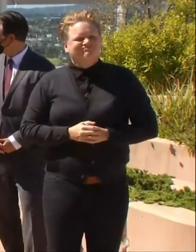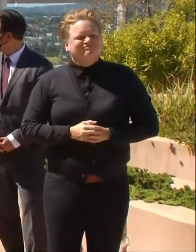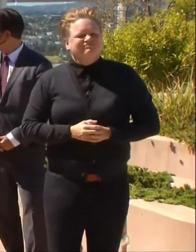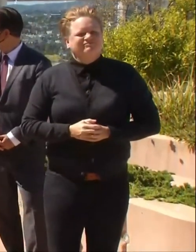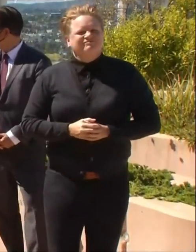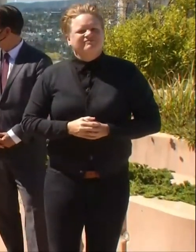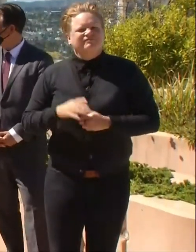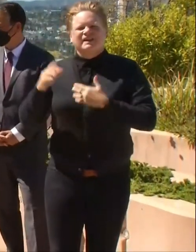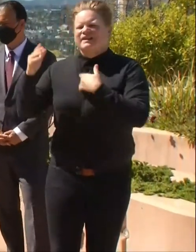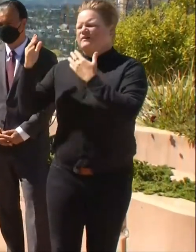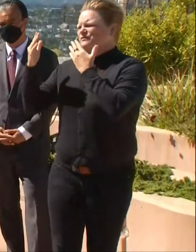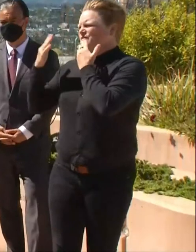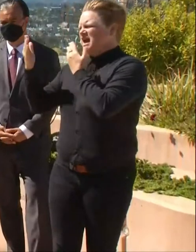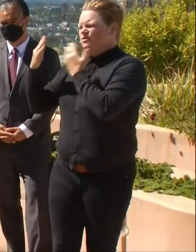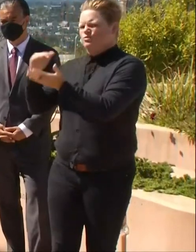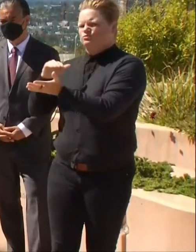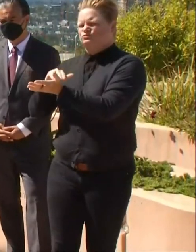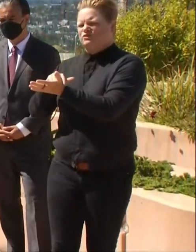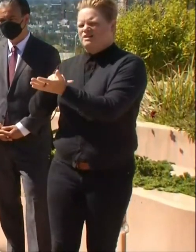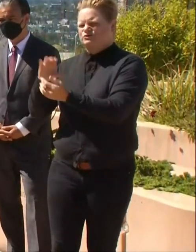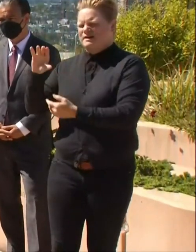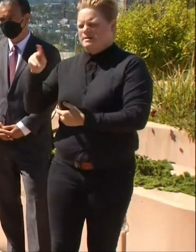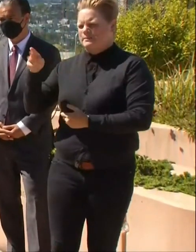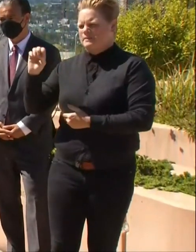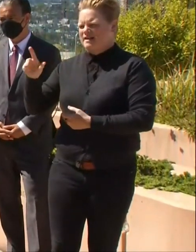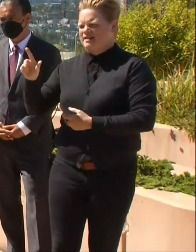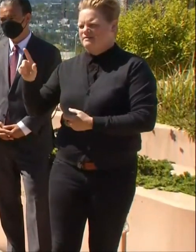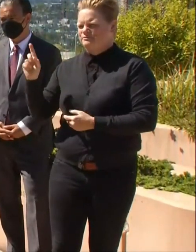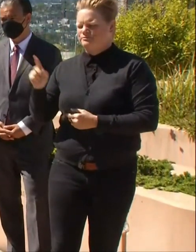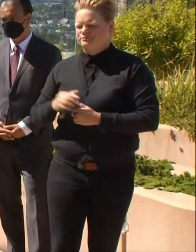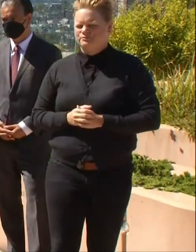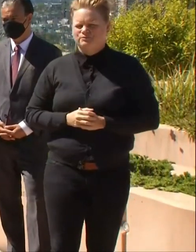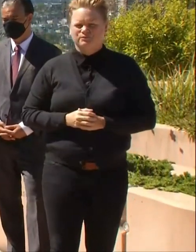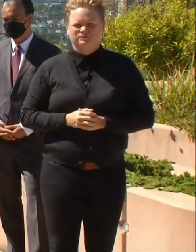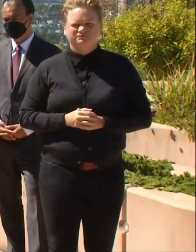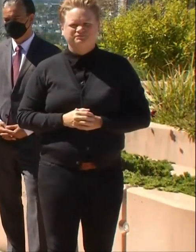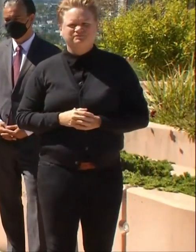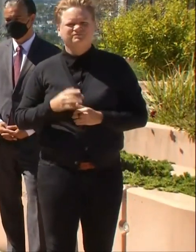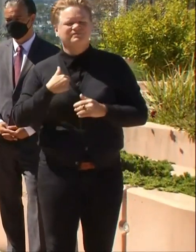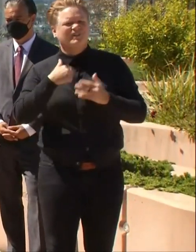Thank you, Dr. Campbell. Thank you to our governor,